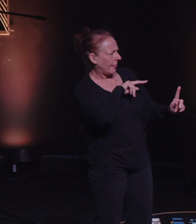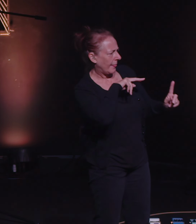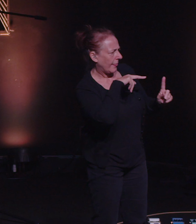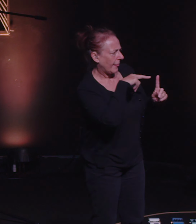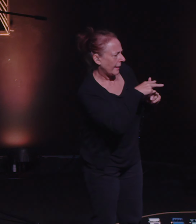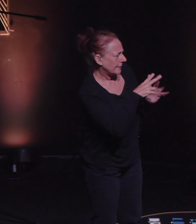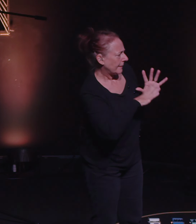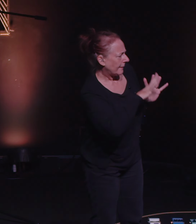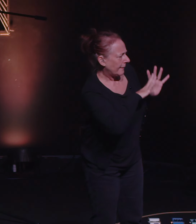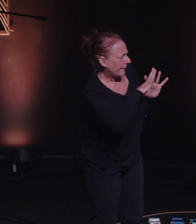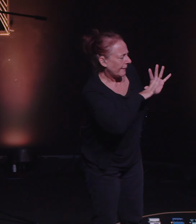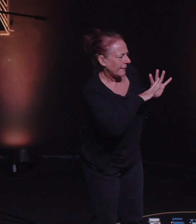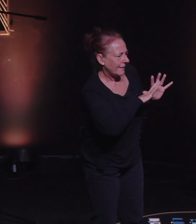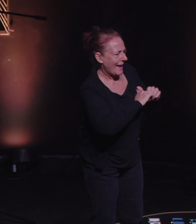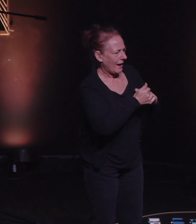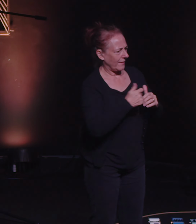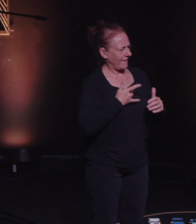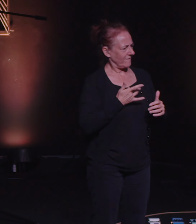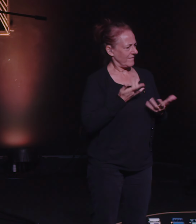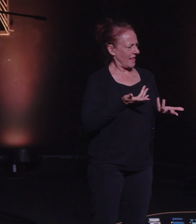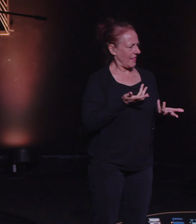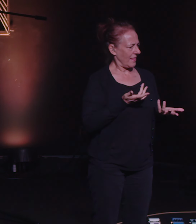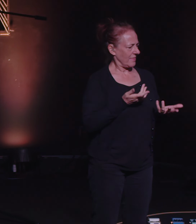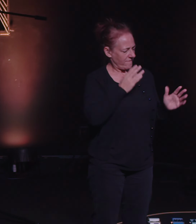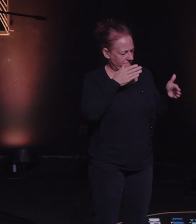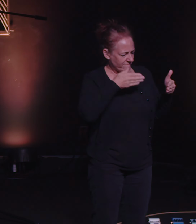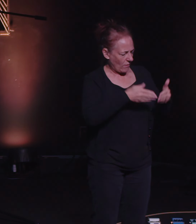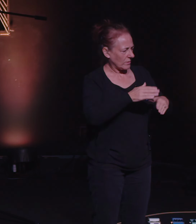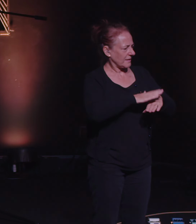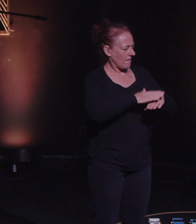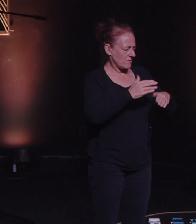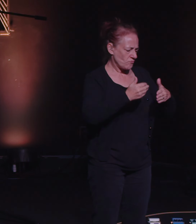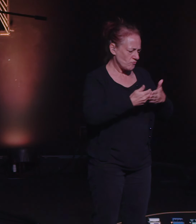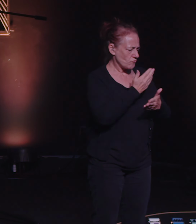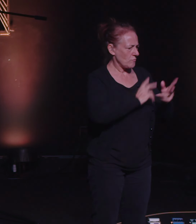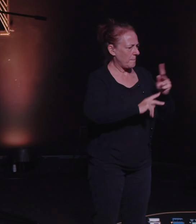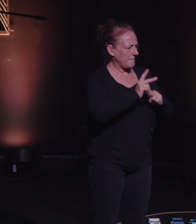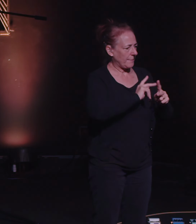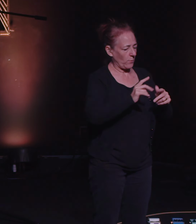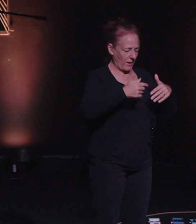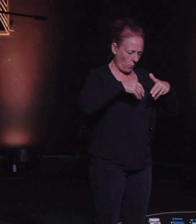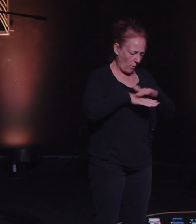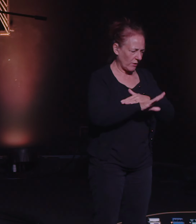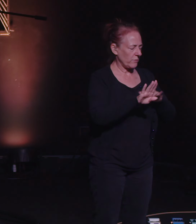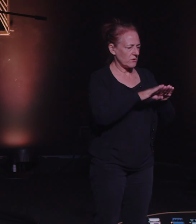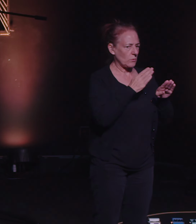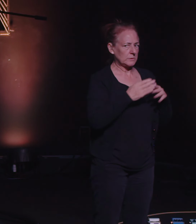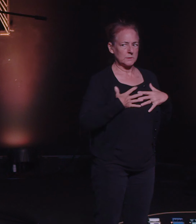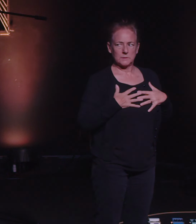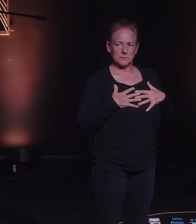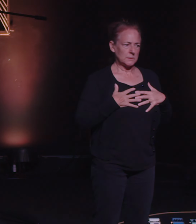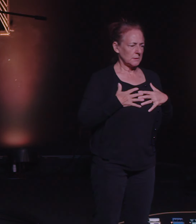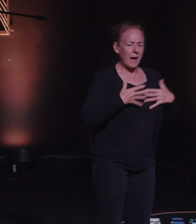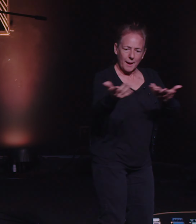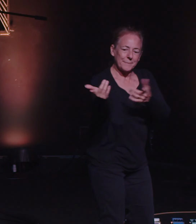teams that are specifically focused on new people. That's their goal, is to make sure that when someone walks through those doors and they don't know what they're doing, that we go to them and